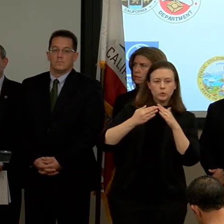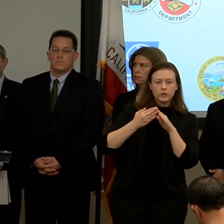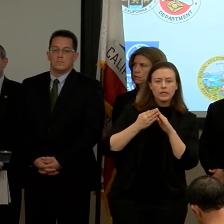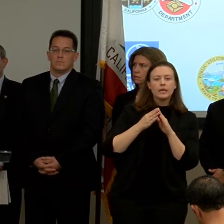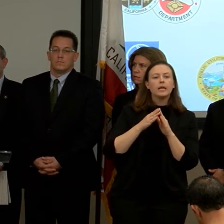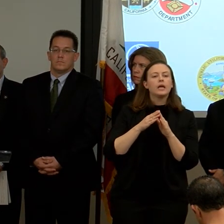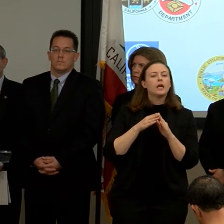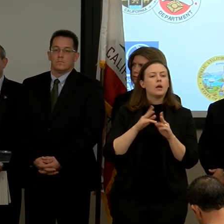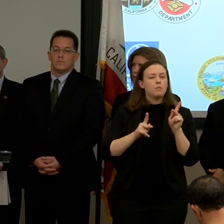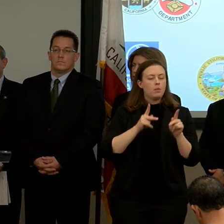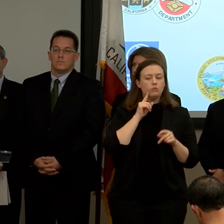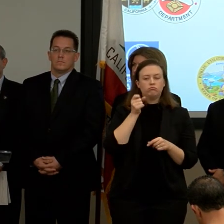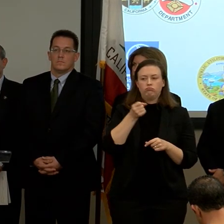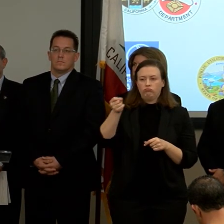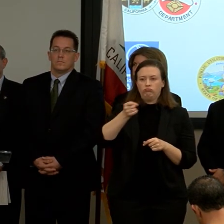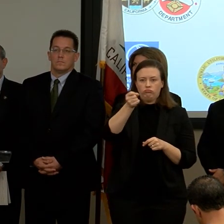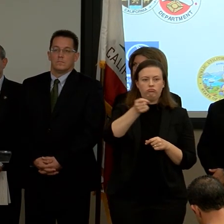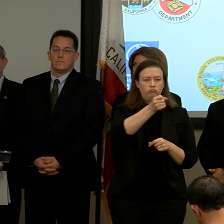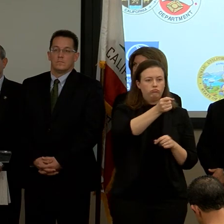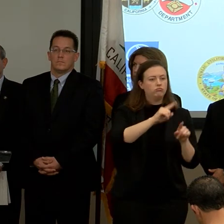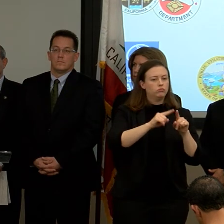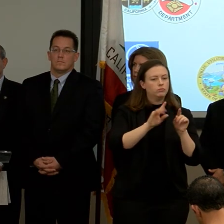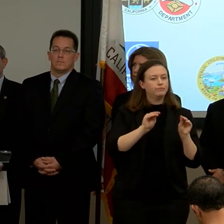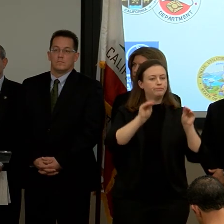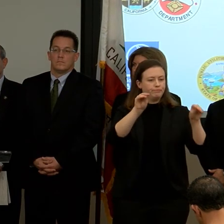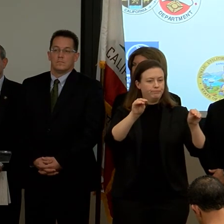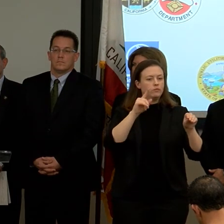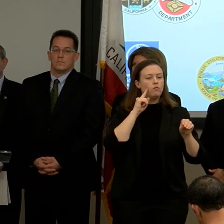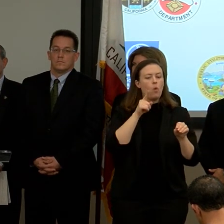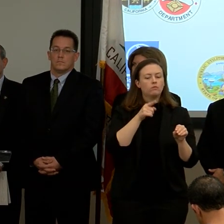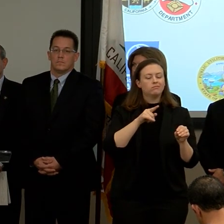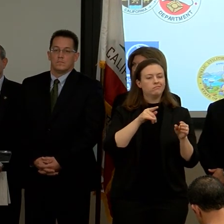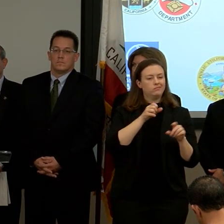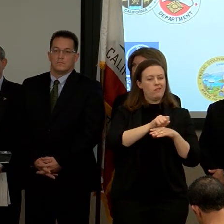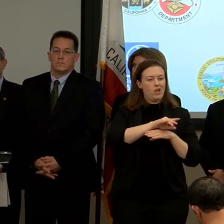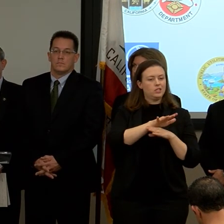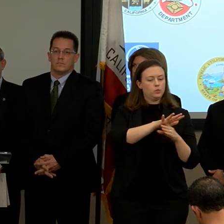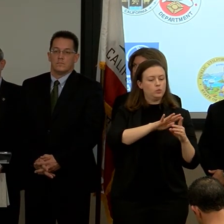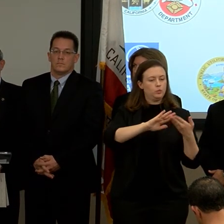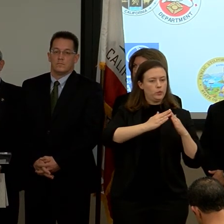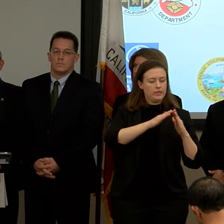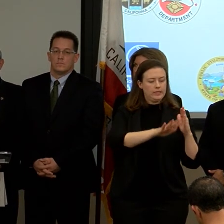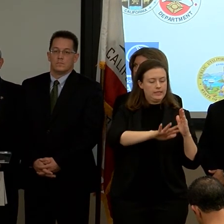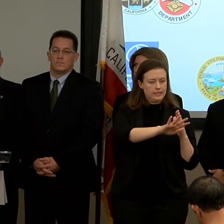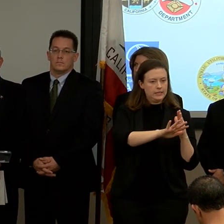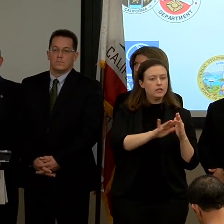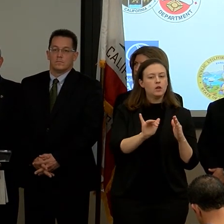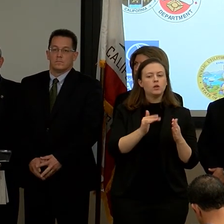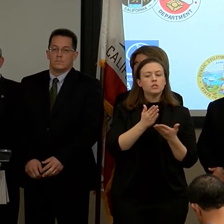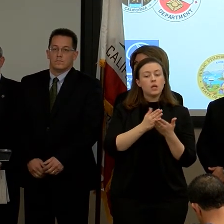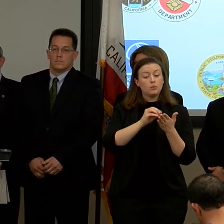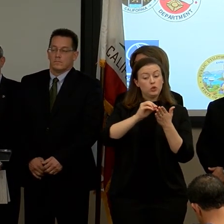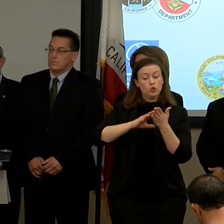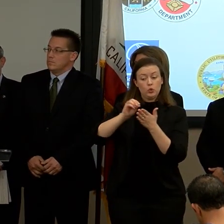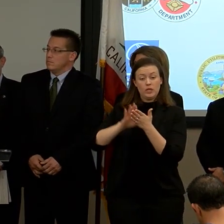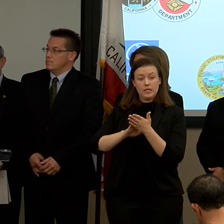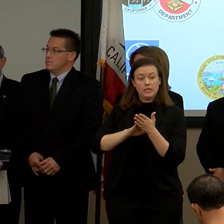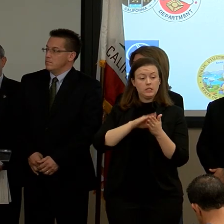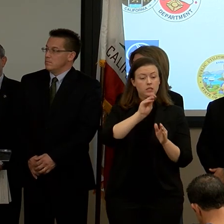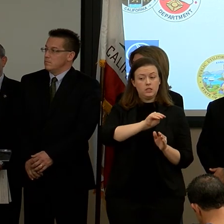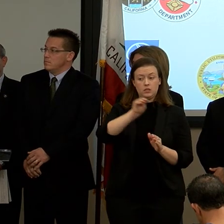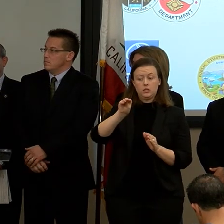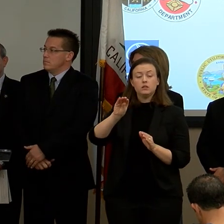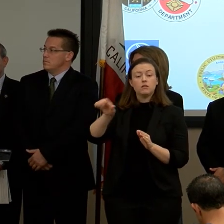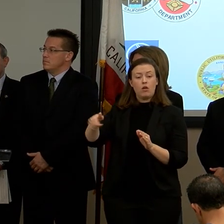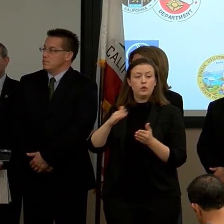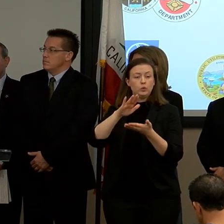relocation services be made available for members in affected communities. We also addressed the needs to move some of the students to additional